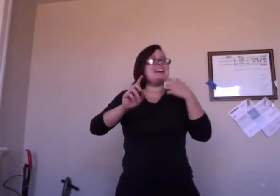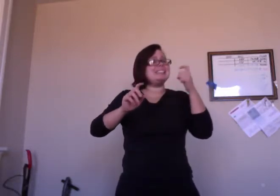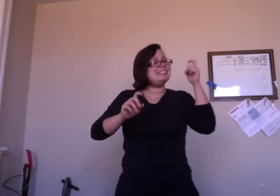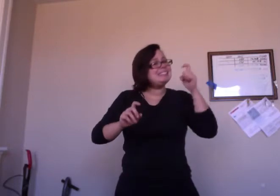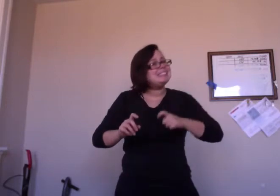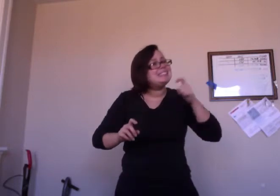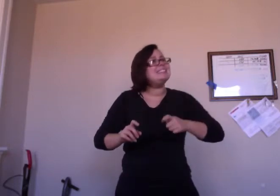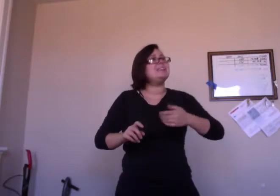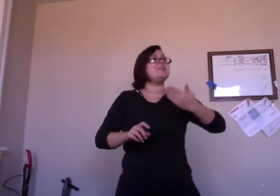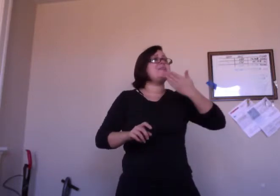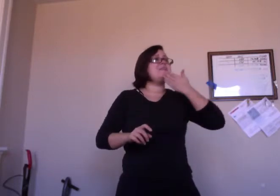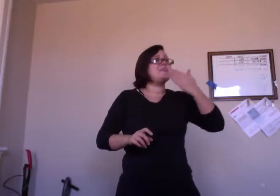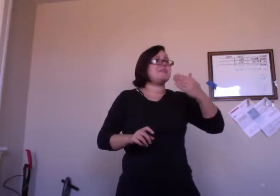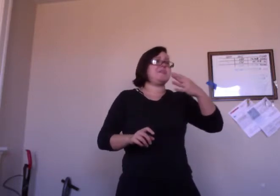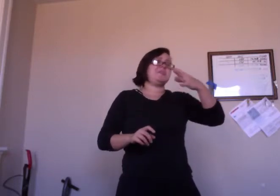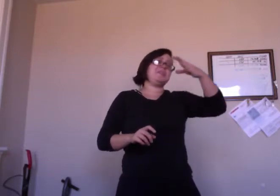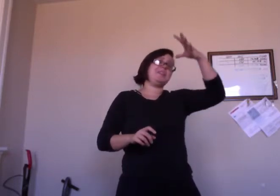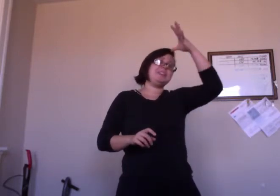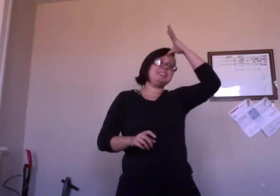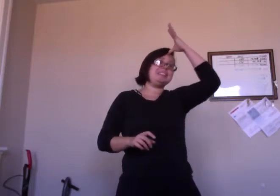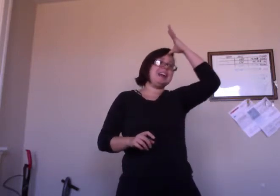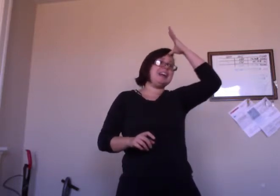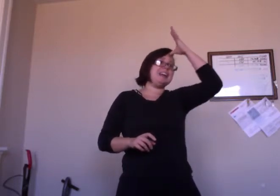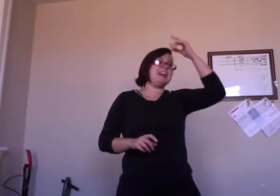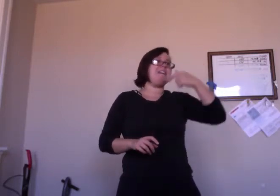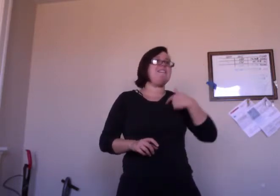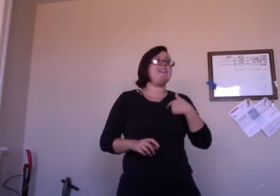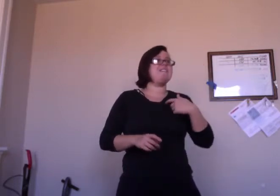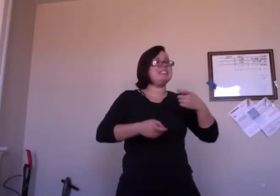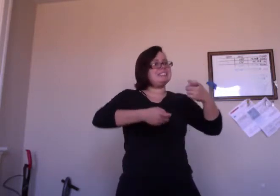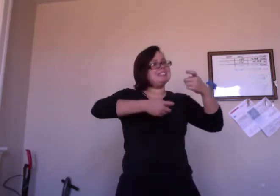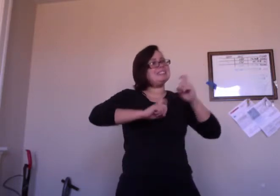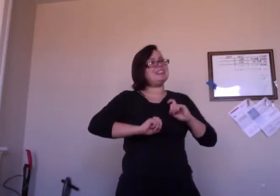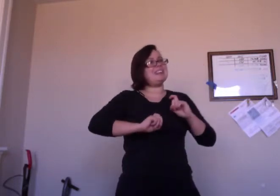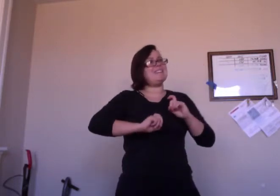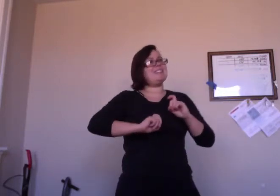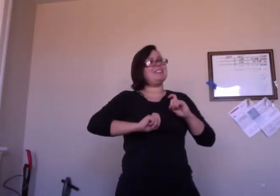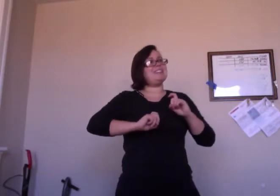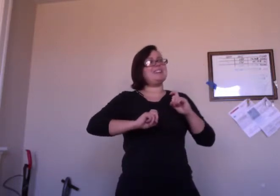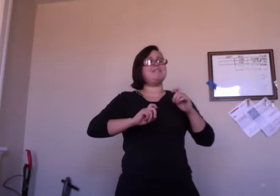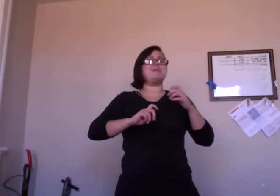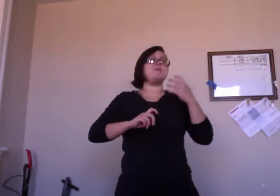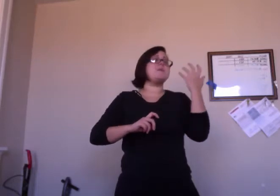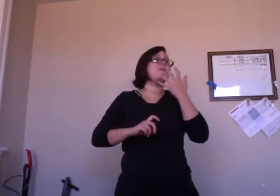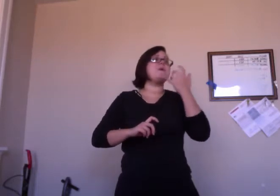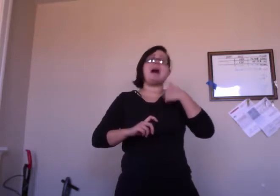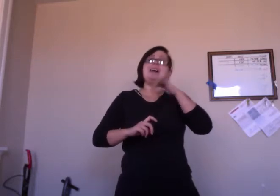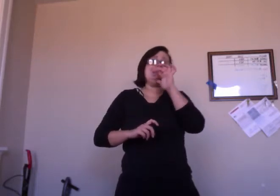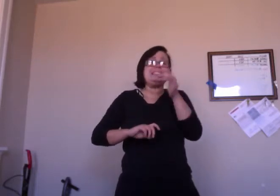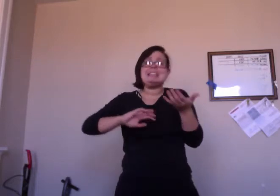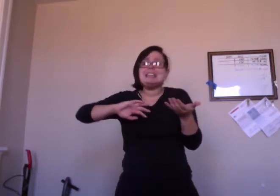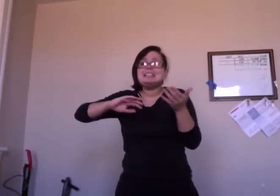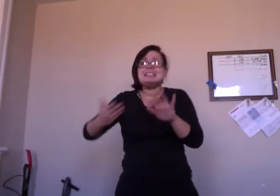was given the gift of a miracle of not dying that day. I was given another gift, which was to be able to see into the